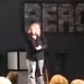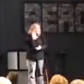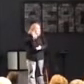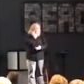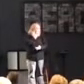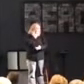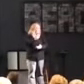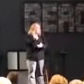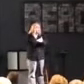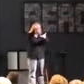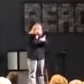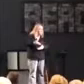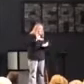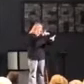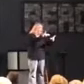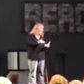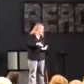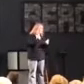brought us things.